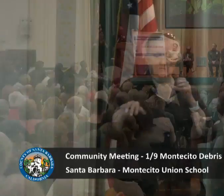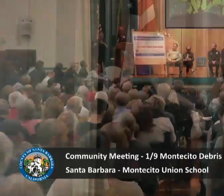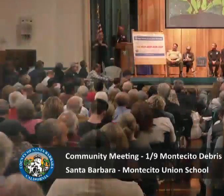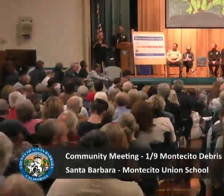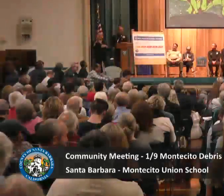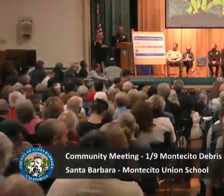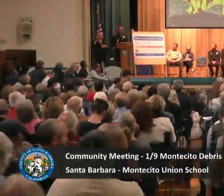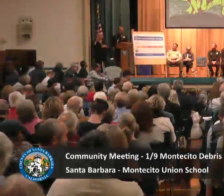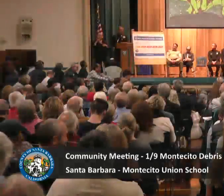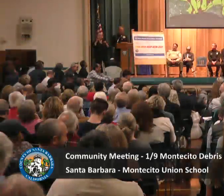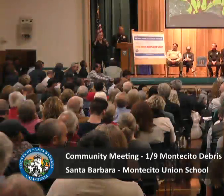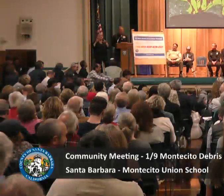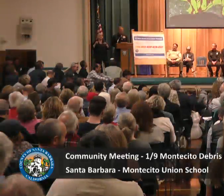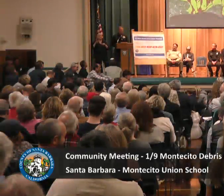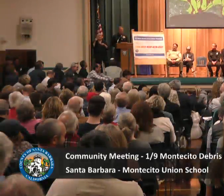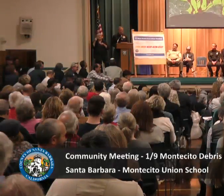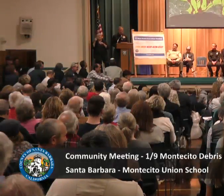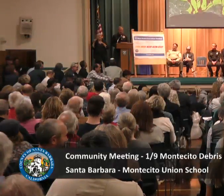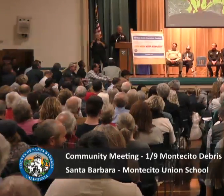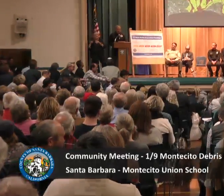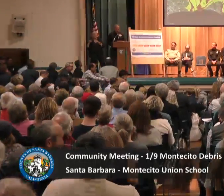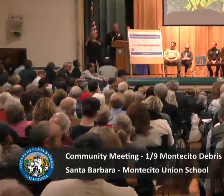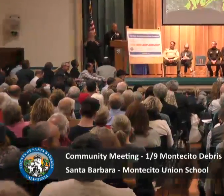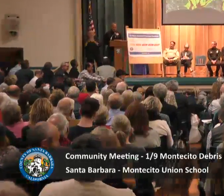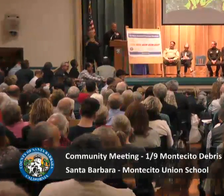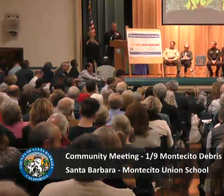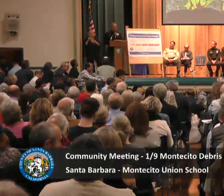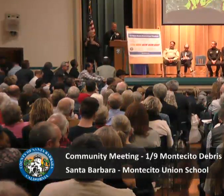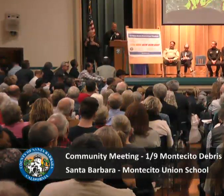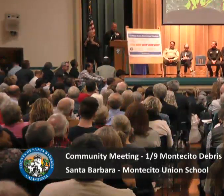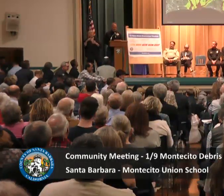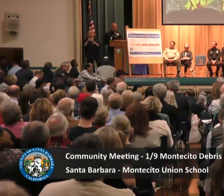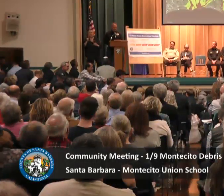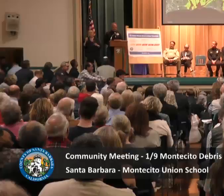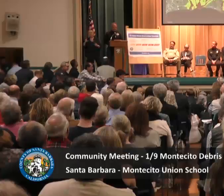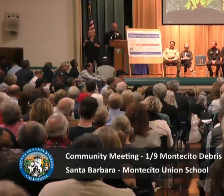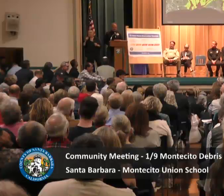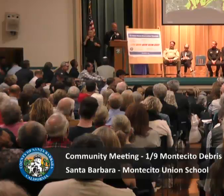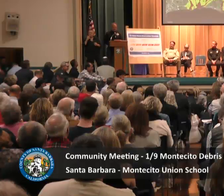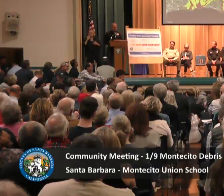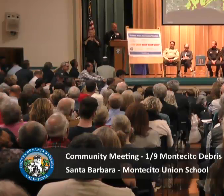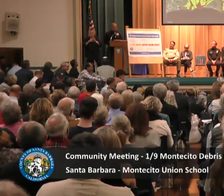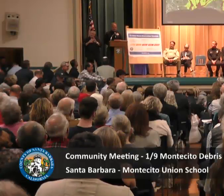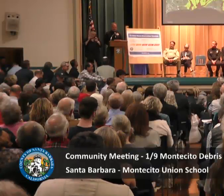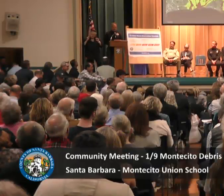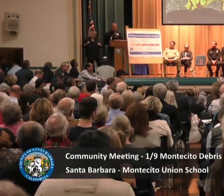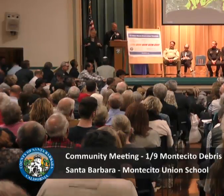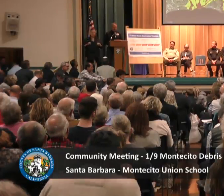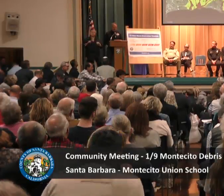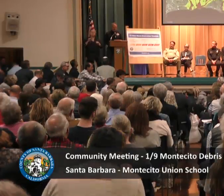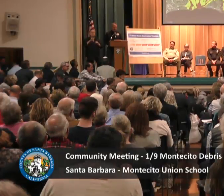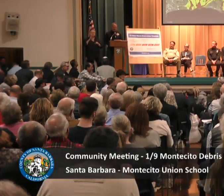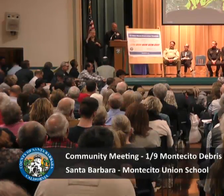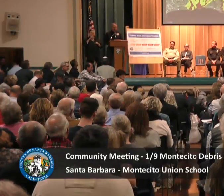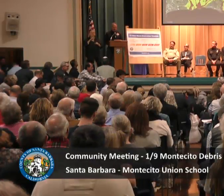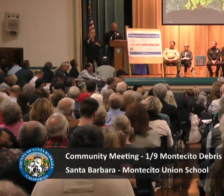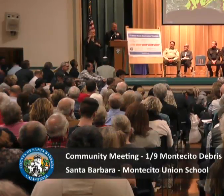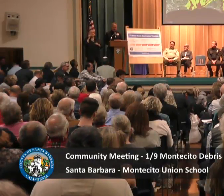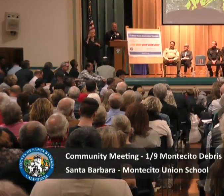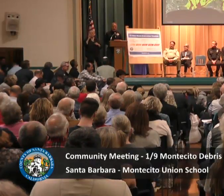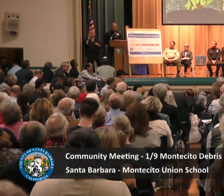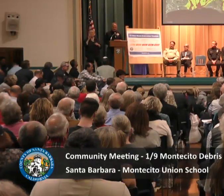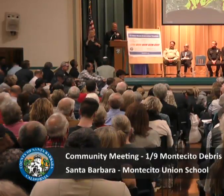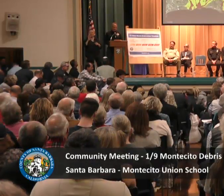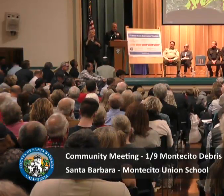tested in 10 locations, and in all cases, the soil test indicated it was suitable for domestic use in landscape. It may also